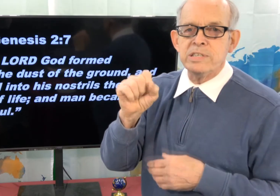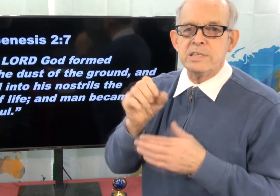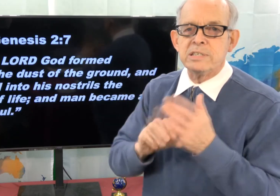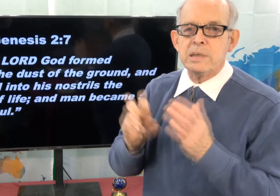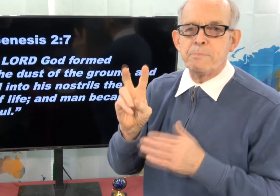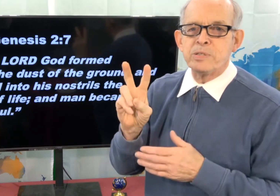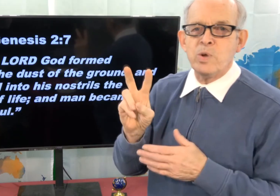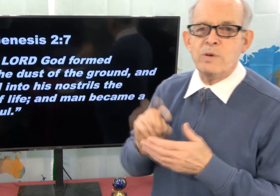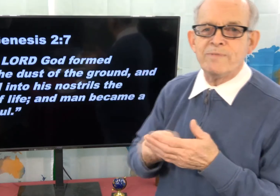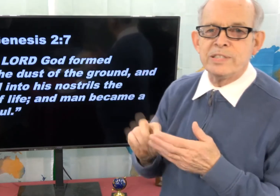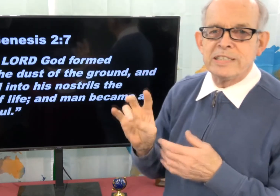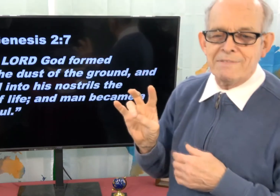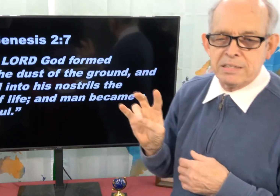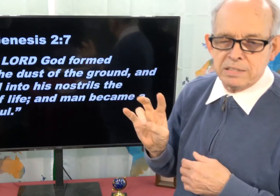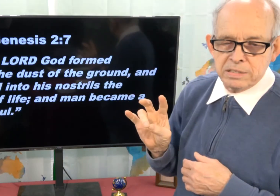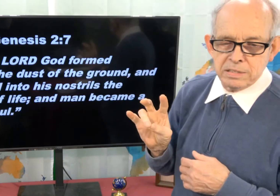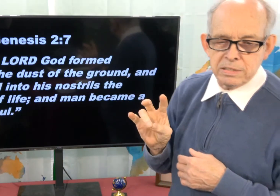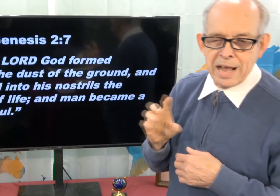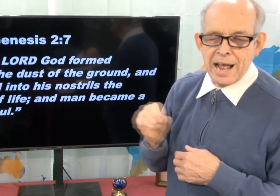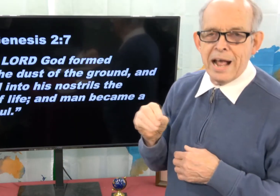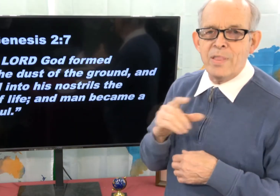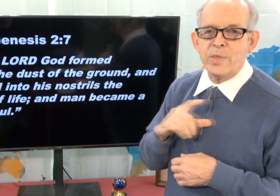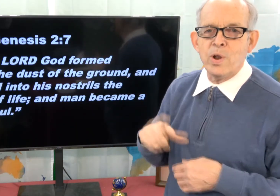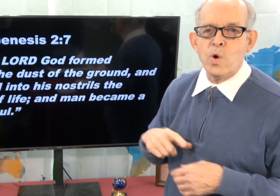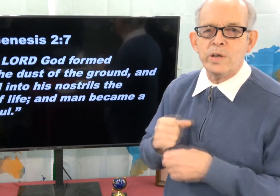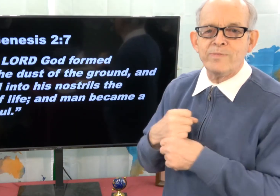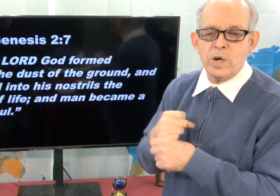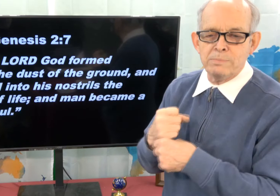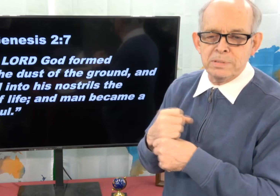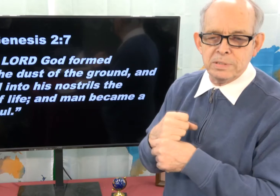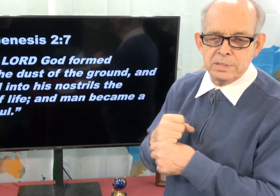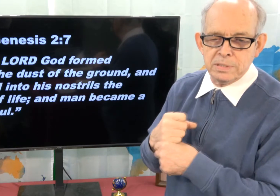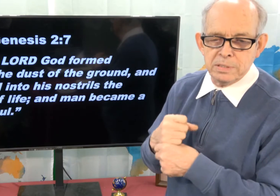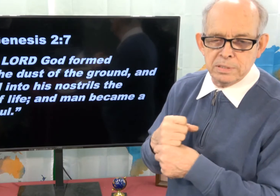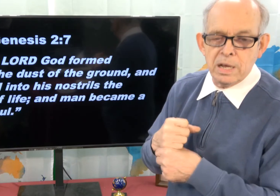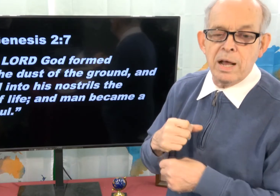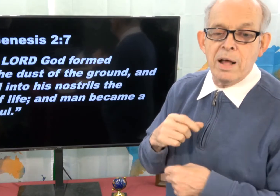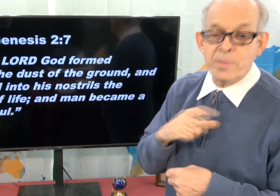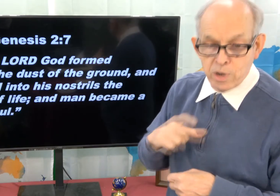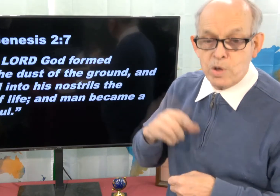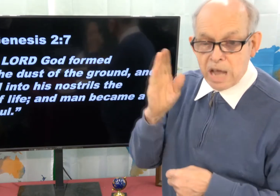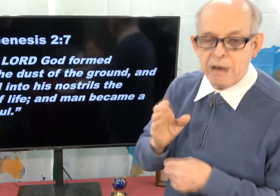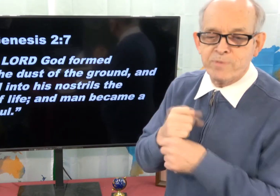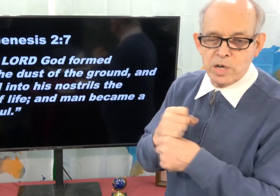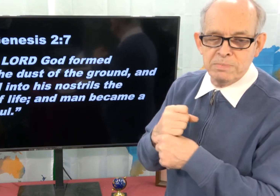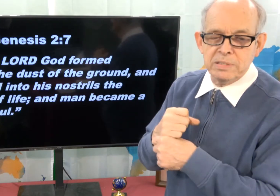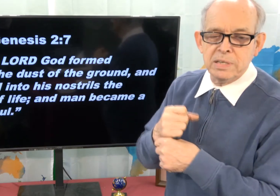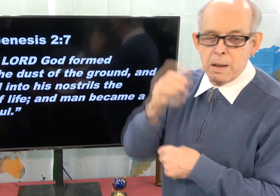Genesis chapter 2, verse 7. And the Lord affirmed, the Lord God affirmed,